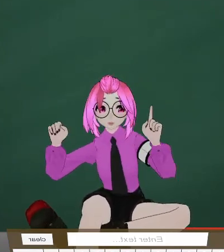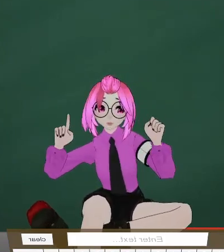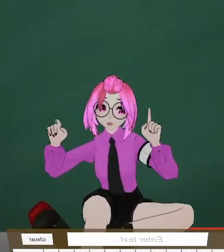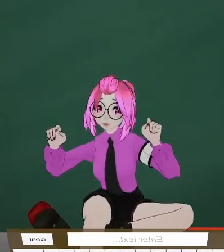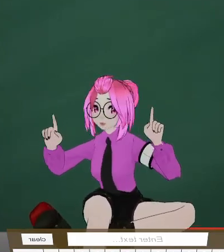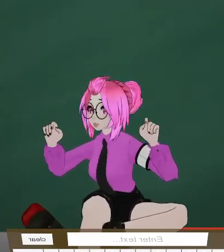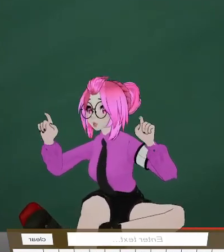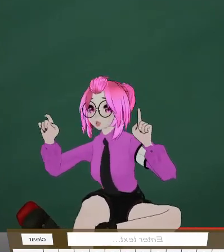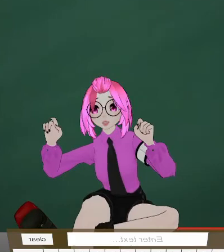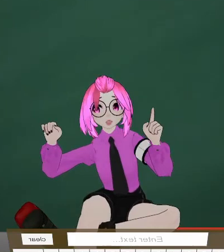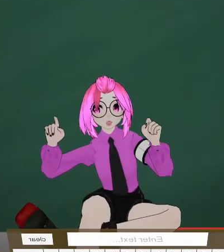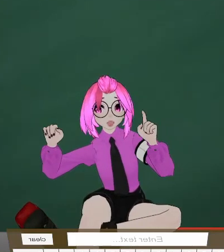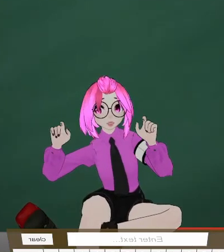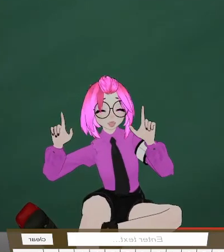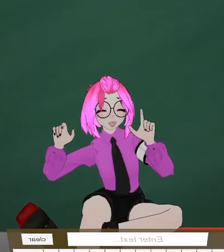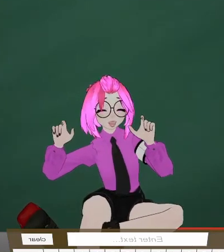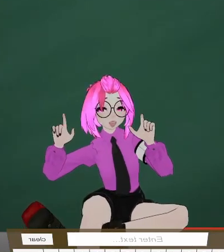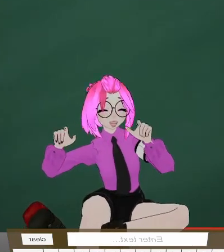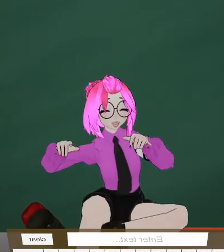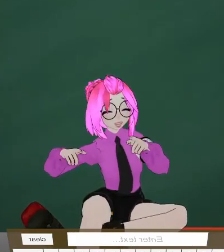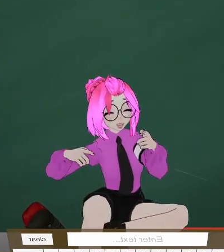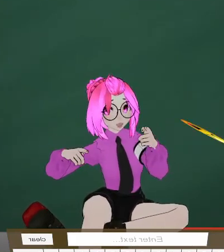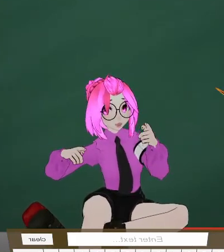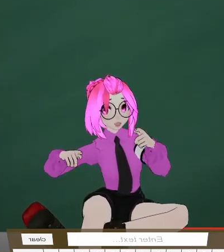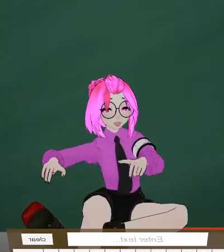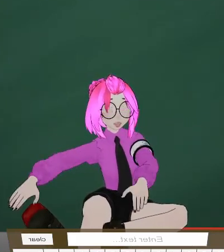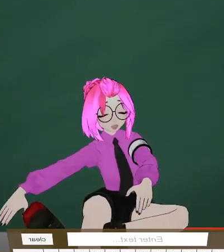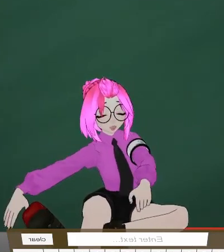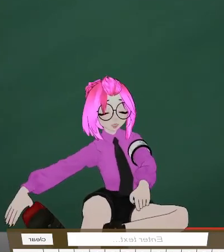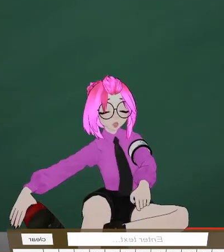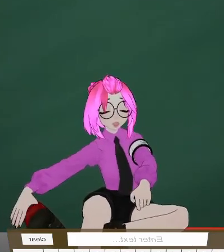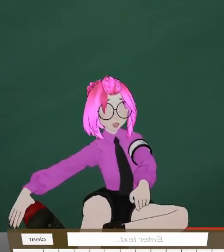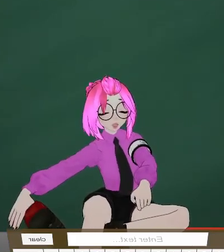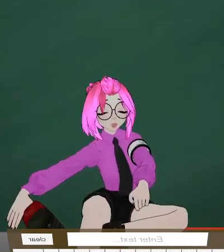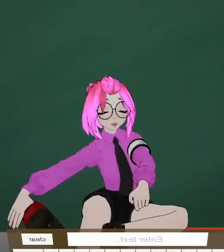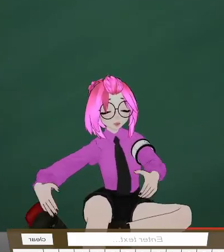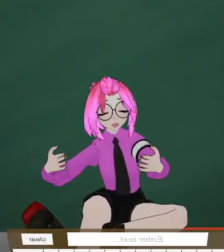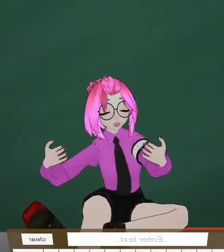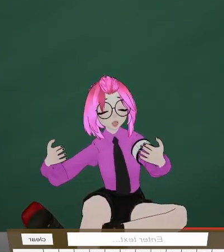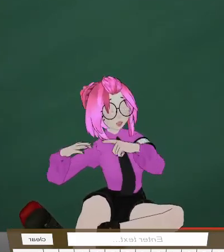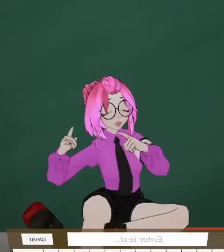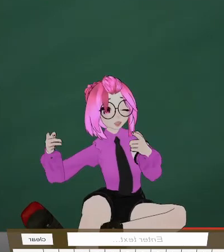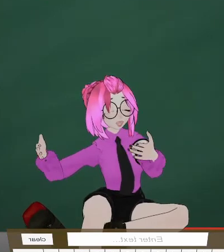okay let's do one or two more questions and then we'll go ahead and take a picture you have a question cheers or alcohol that can mean a lot of different things